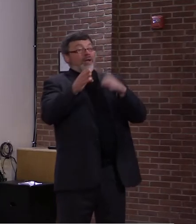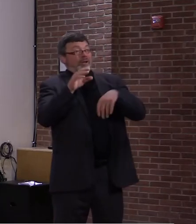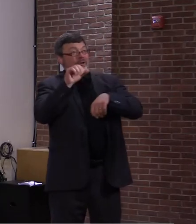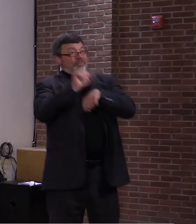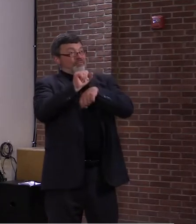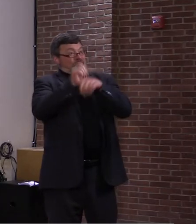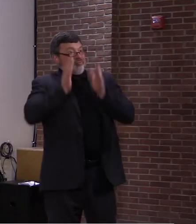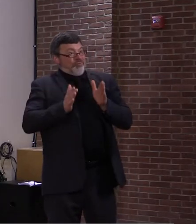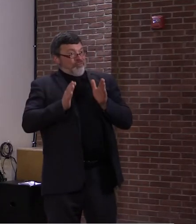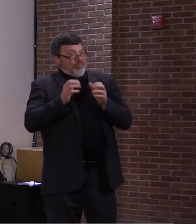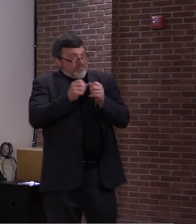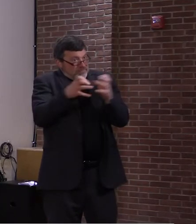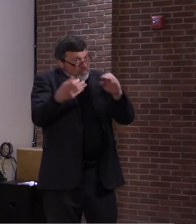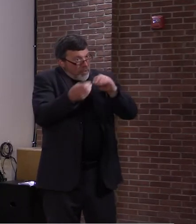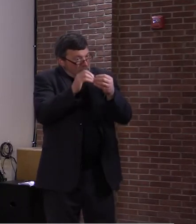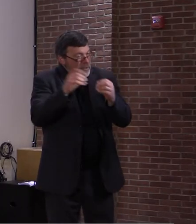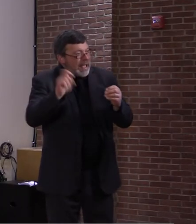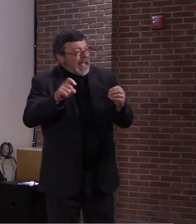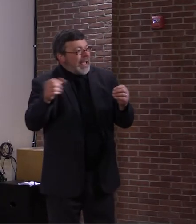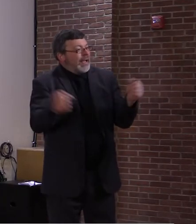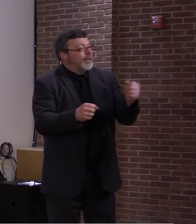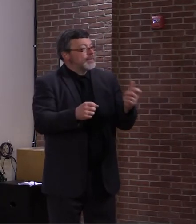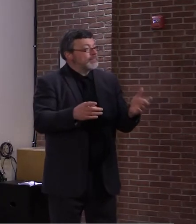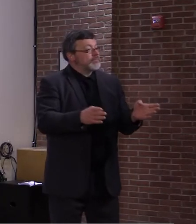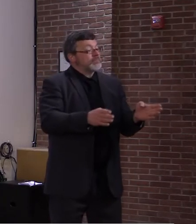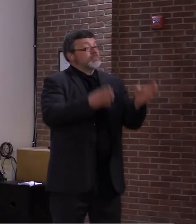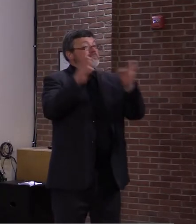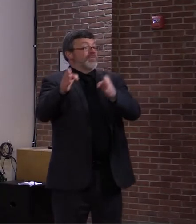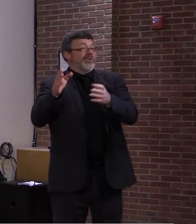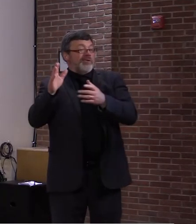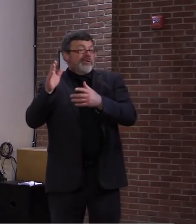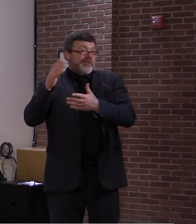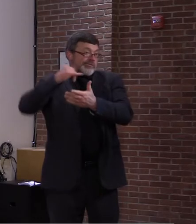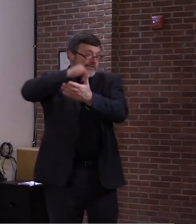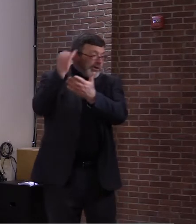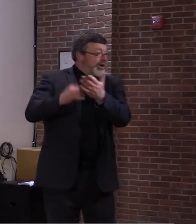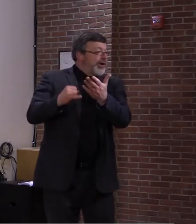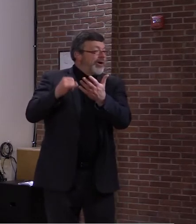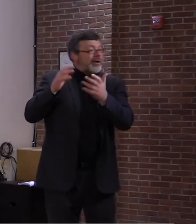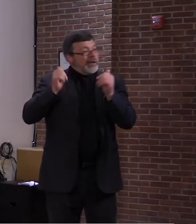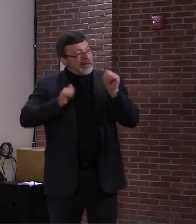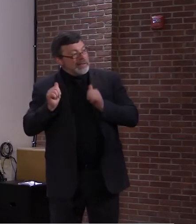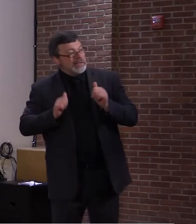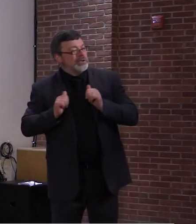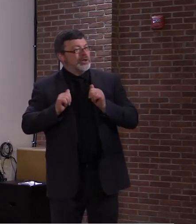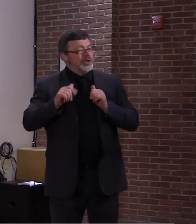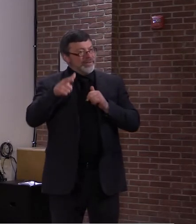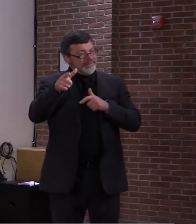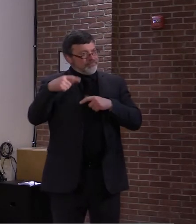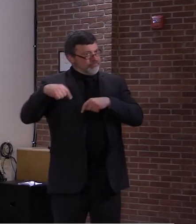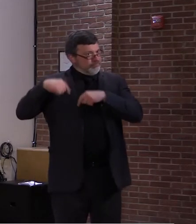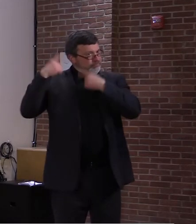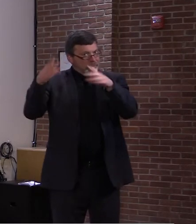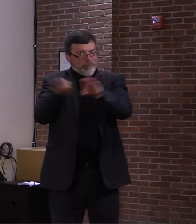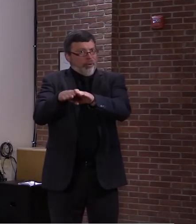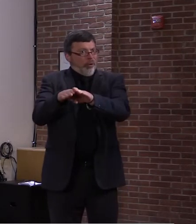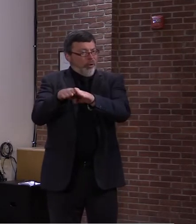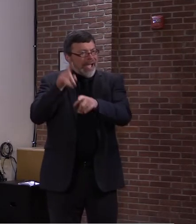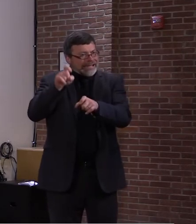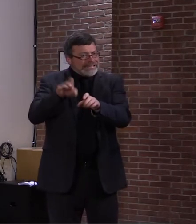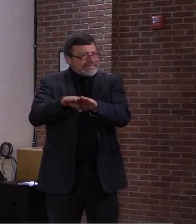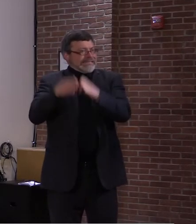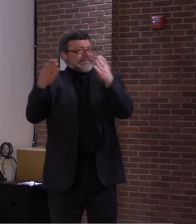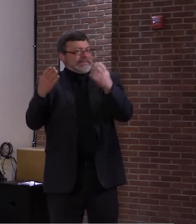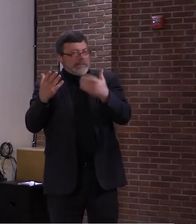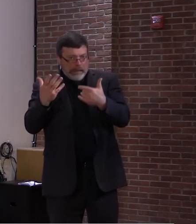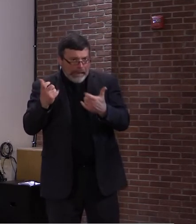work. Also, performing arts venues that had been suffering so much since the pandemic,